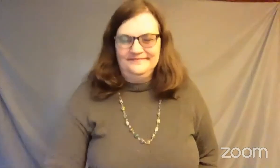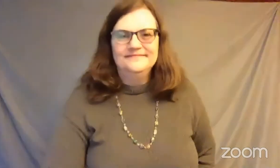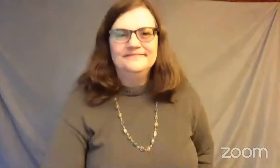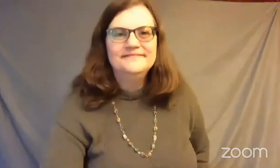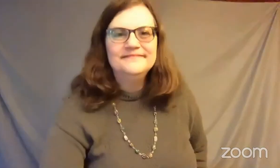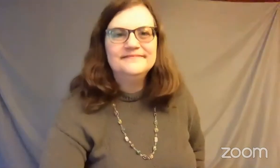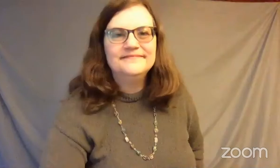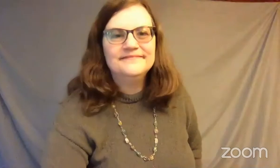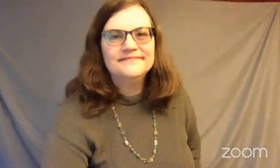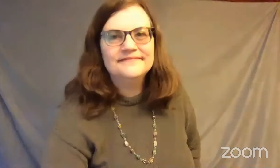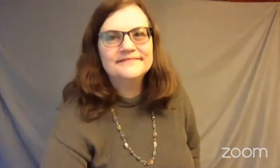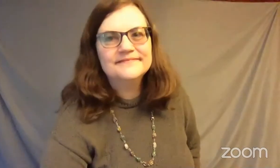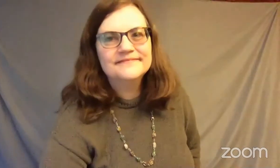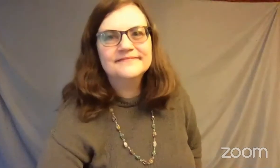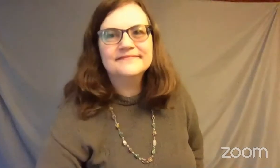things.